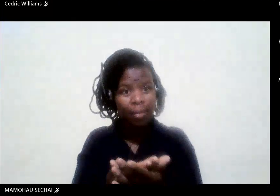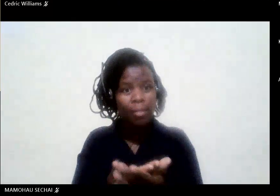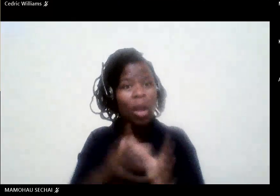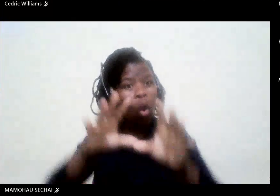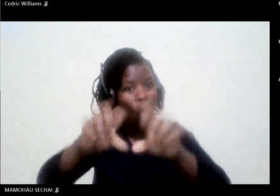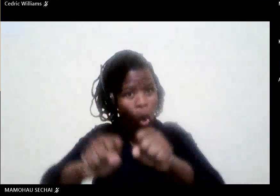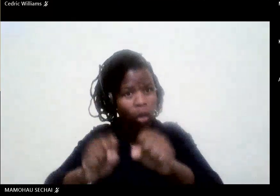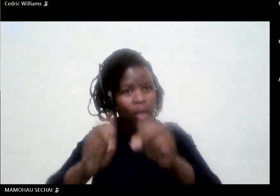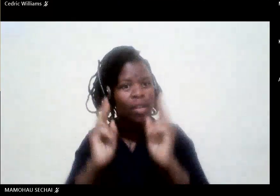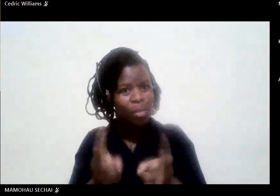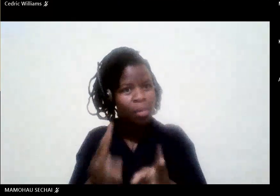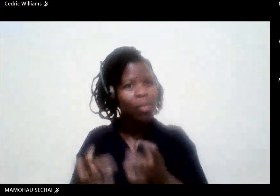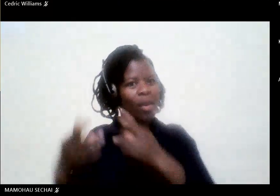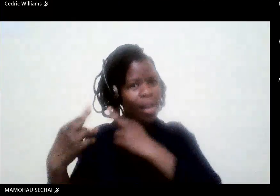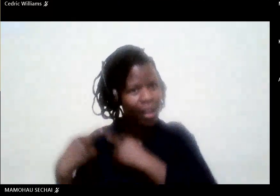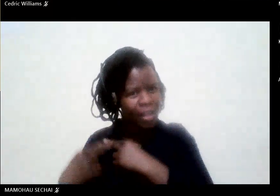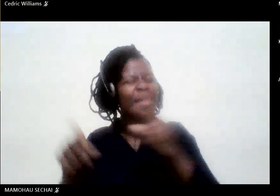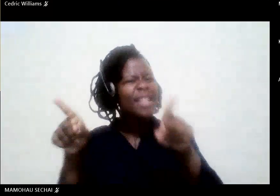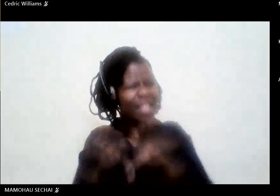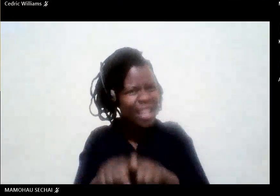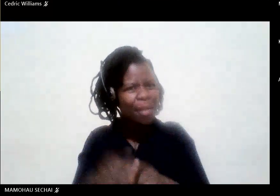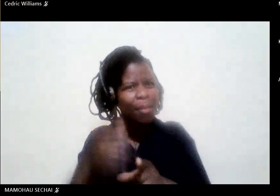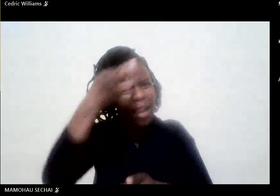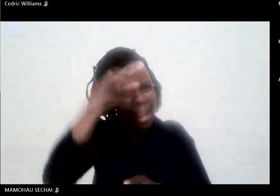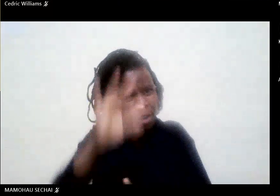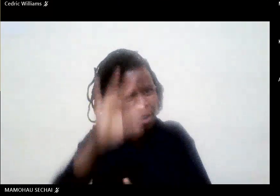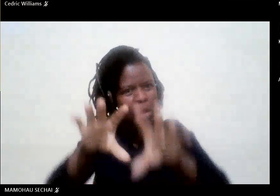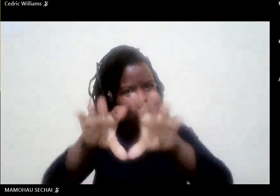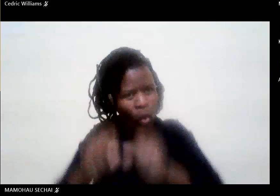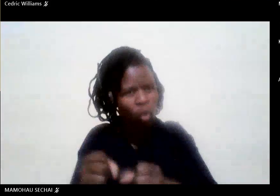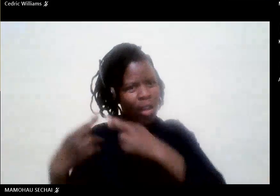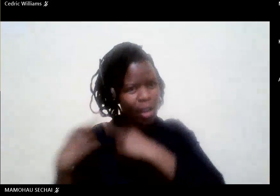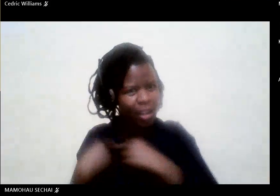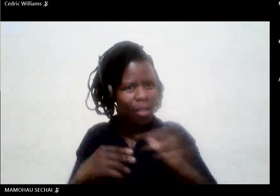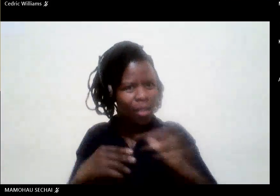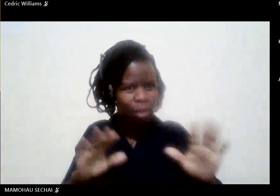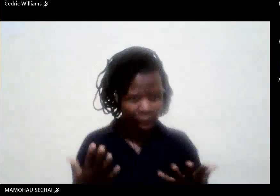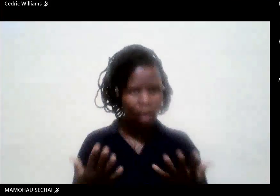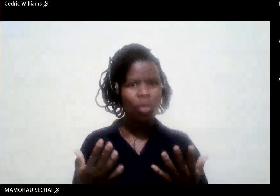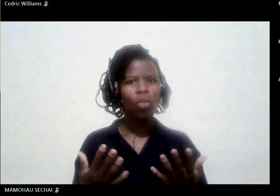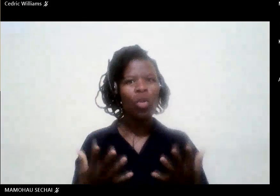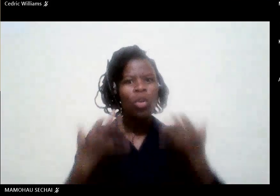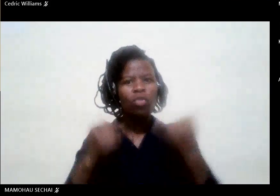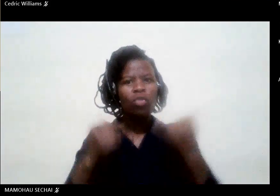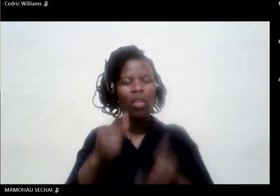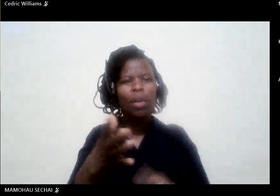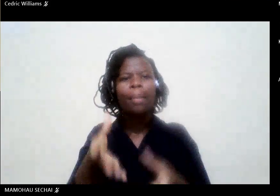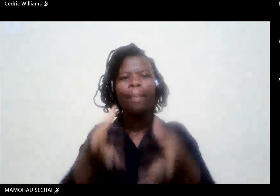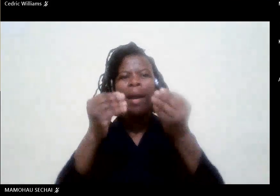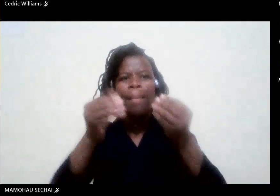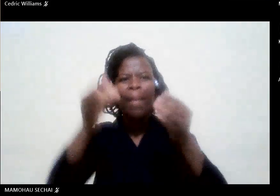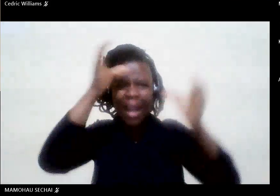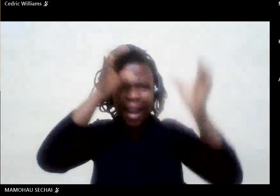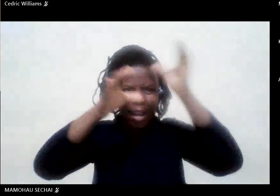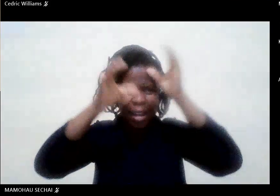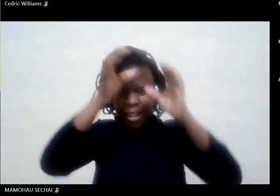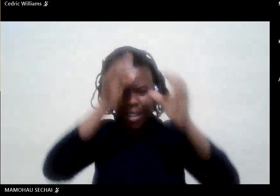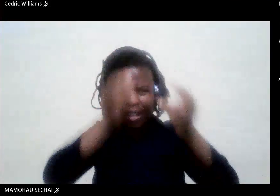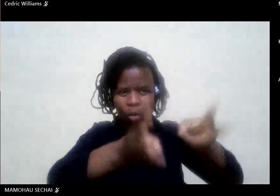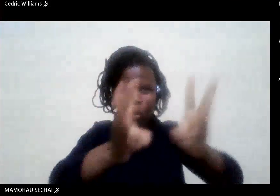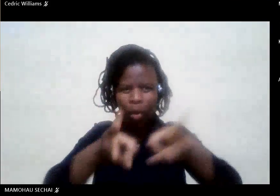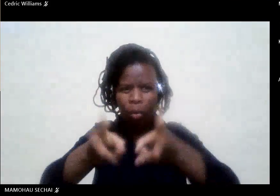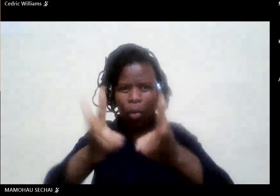how do we hold the government accountable? Okay. Remember, inclusion means finding creative ways to align support at different schools.